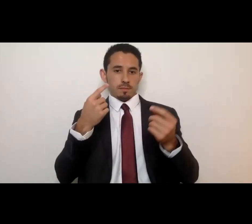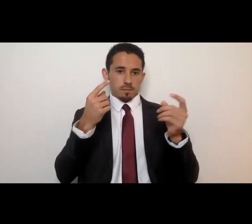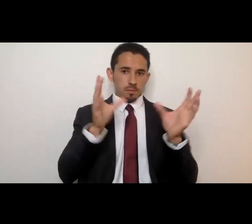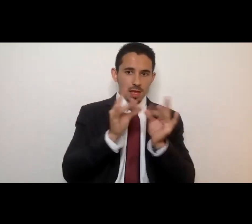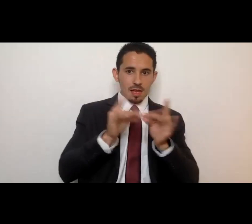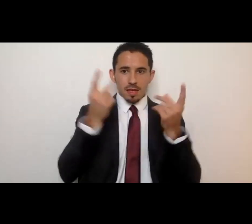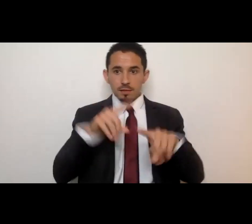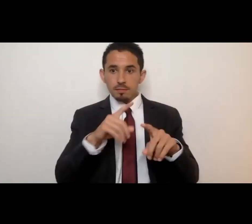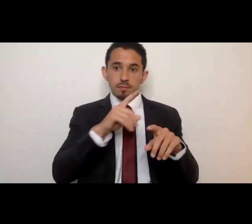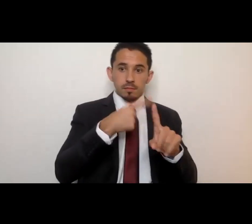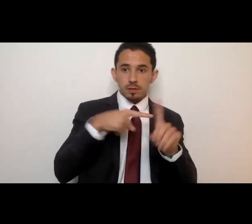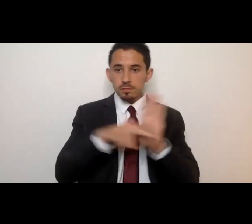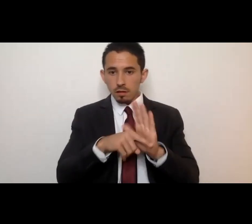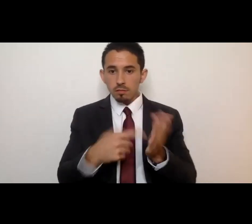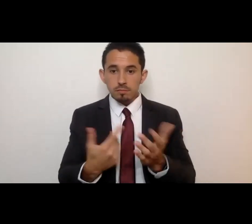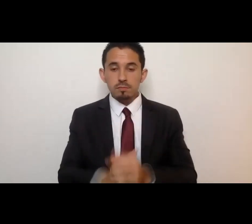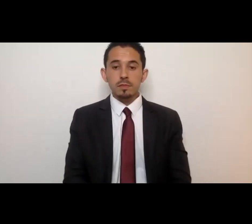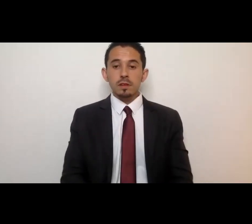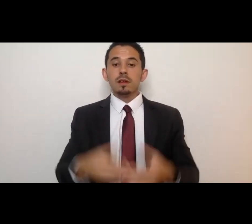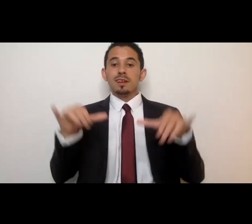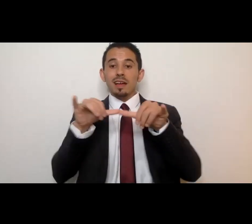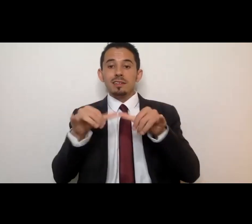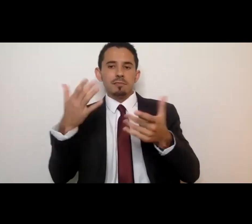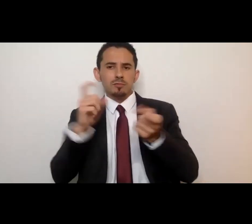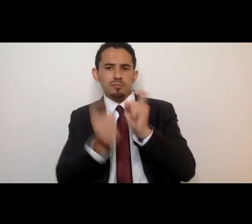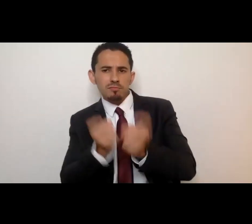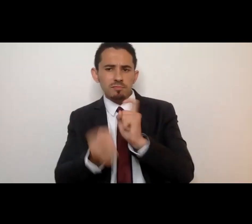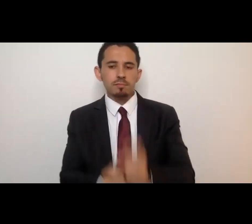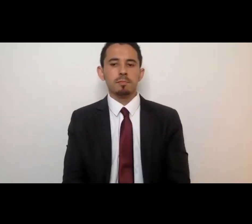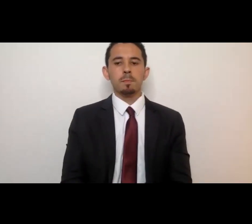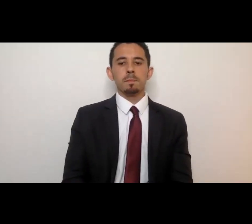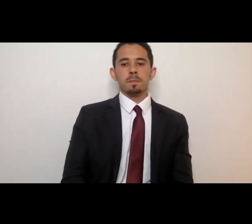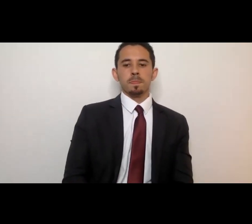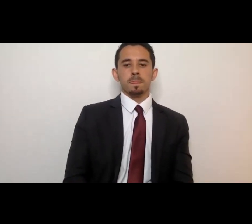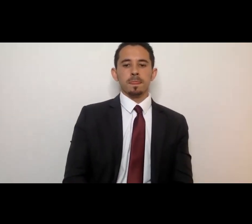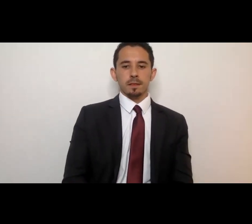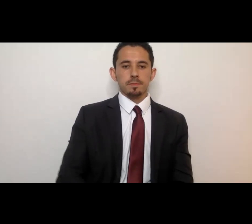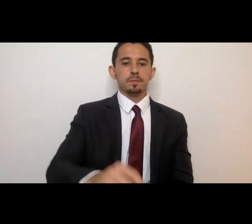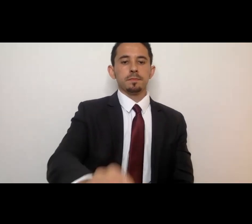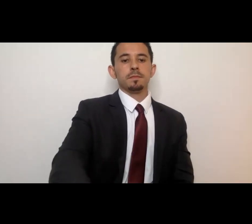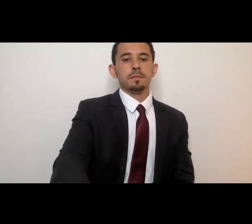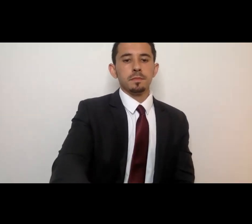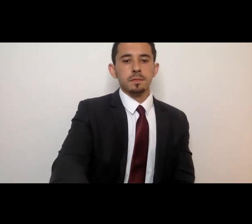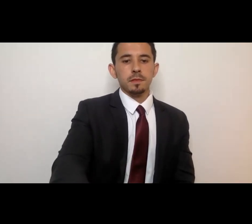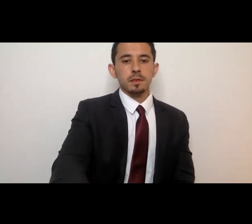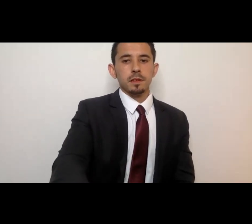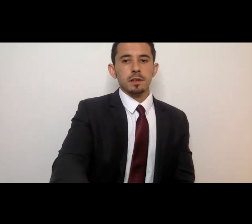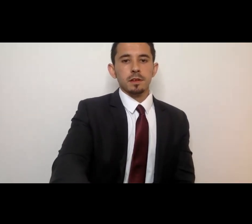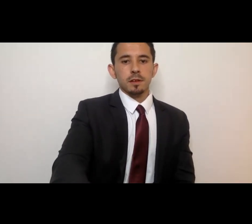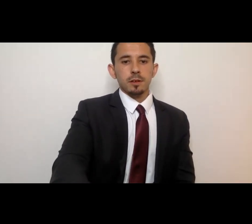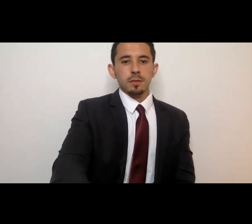would fluoresce and give a better idea if binding is happening or not. And maybe adjusting the size of those printed dots on the